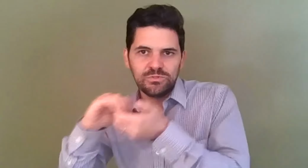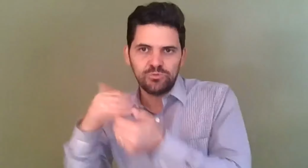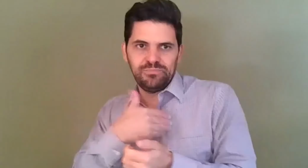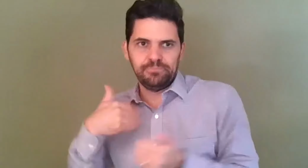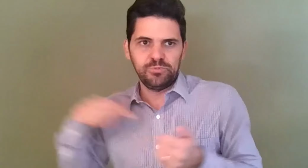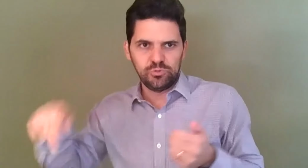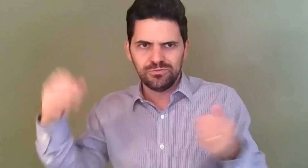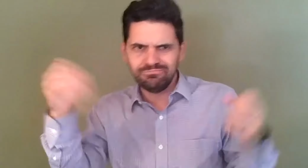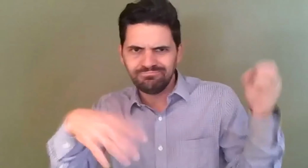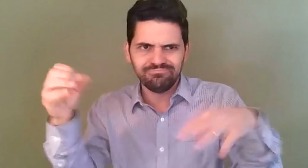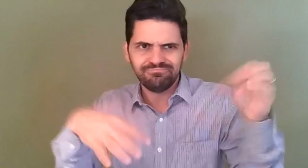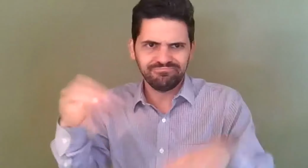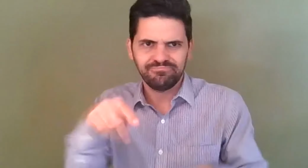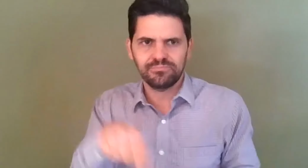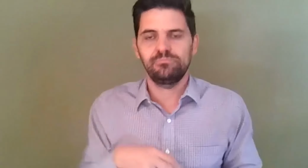were